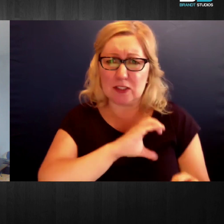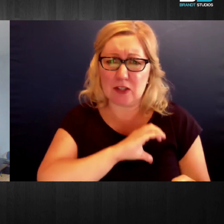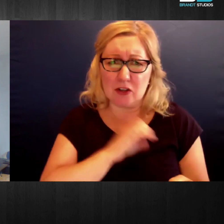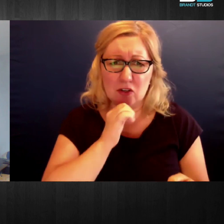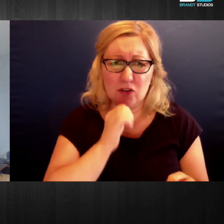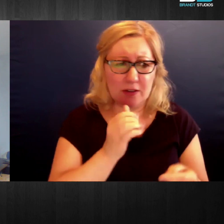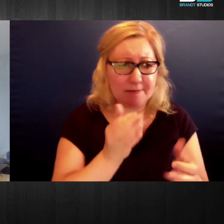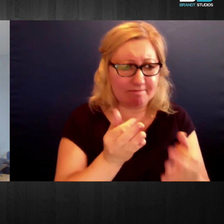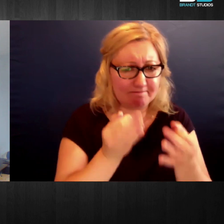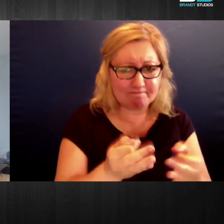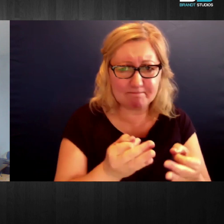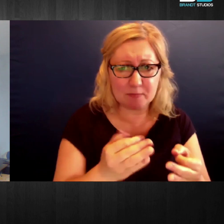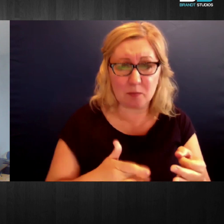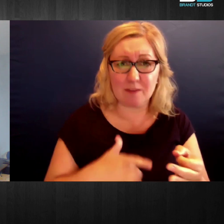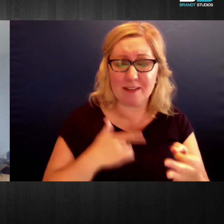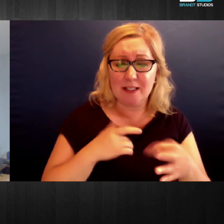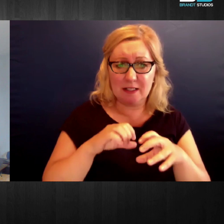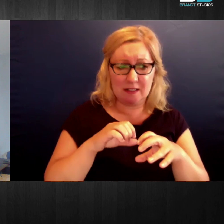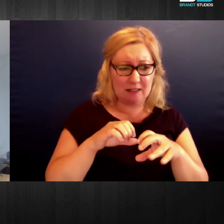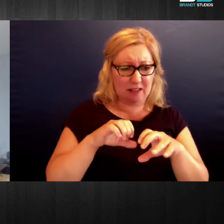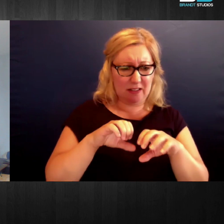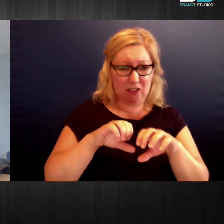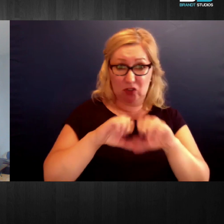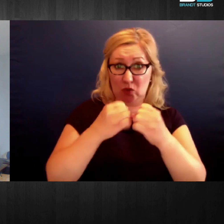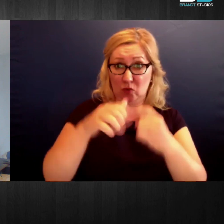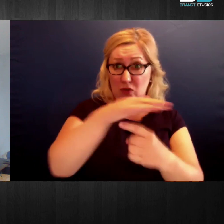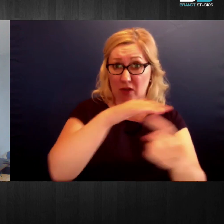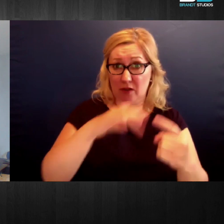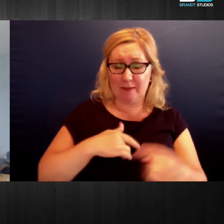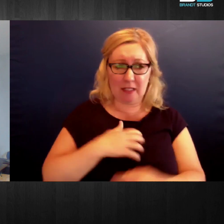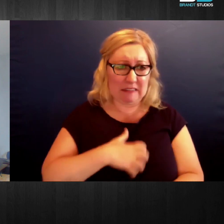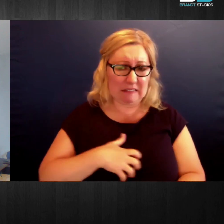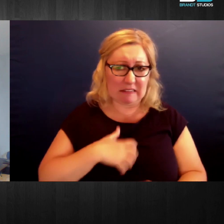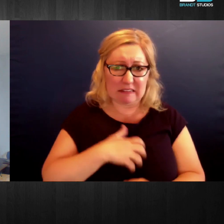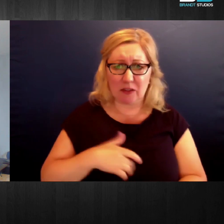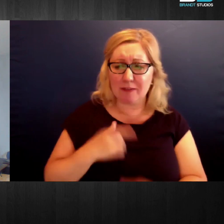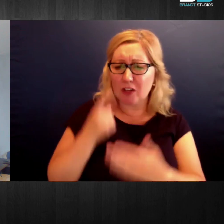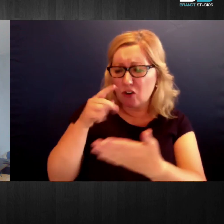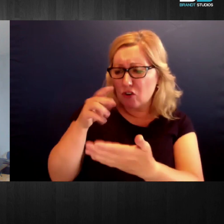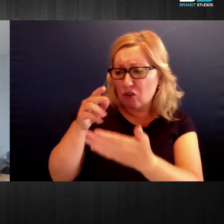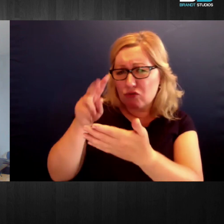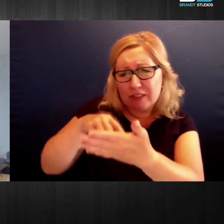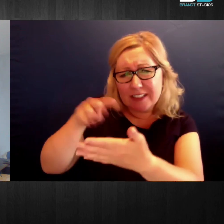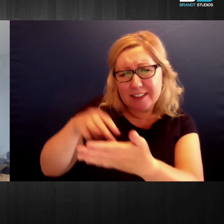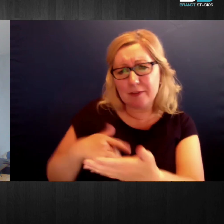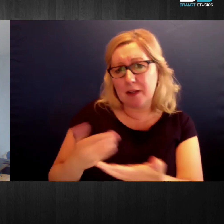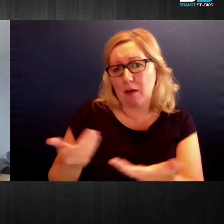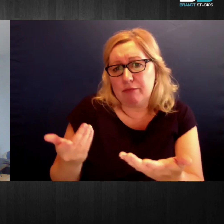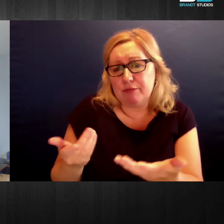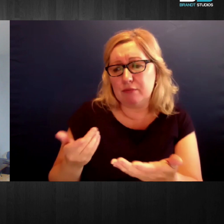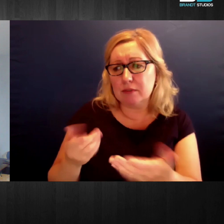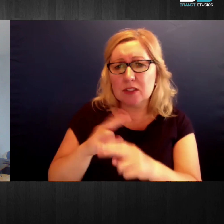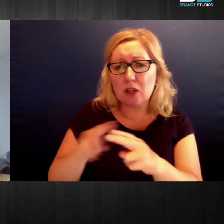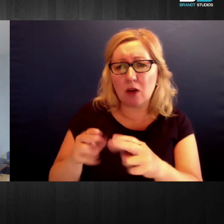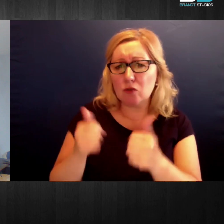and the arts as unproductive or useless to furthering a vocation. But the inherently valuable